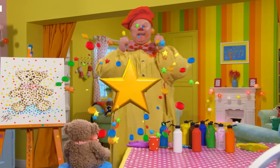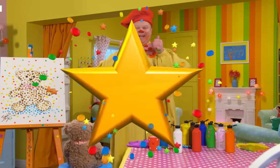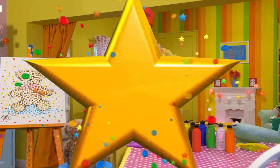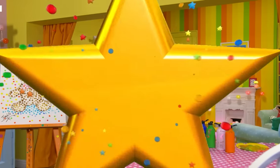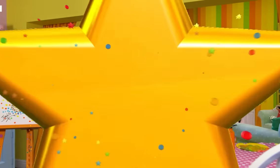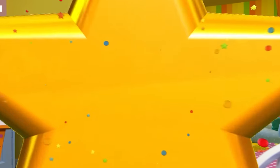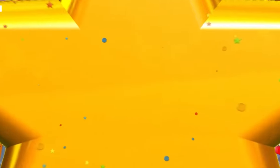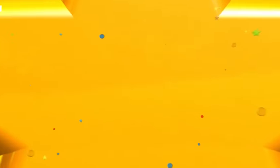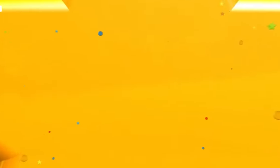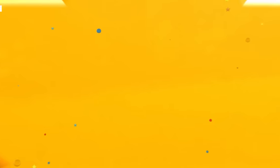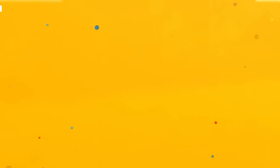shining stars.